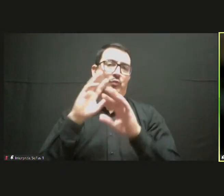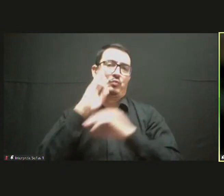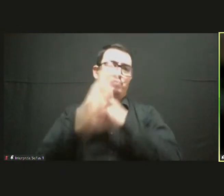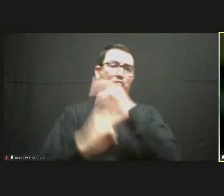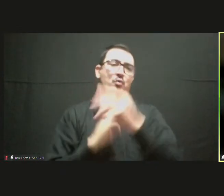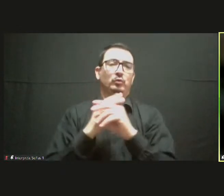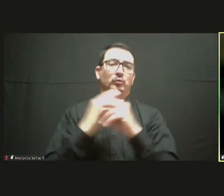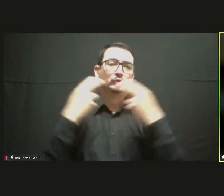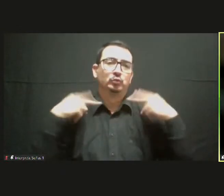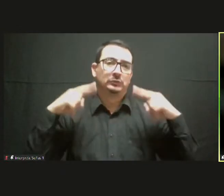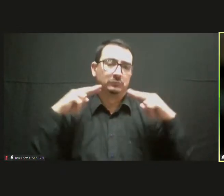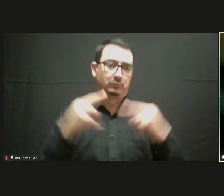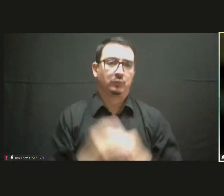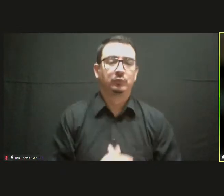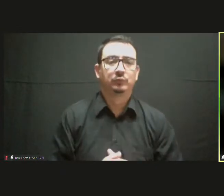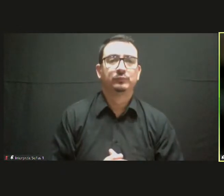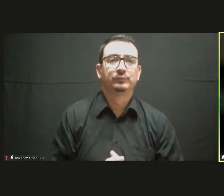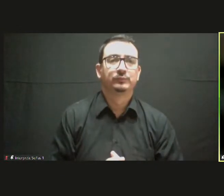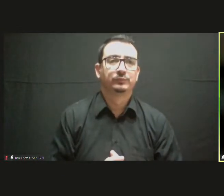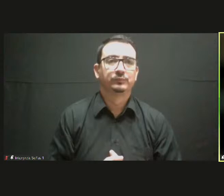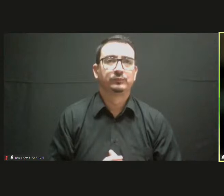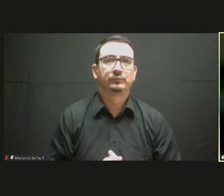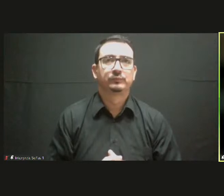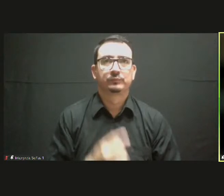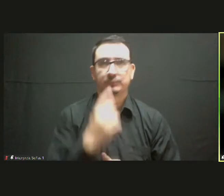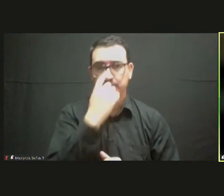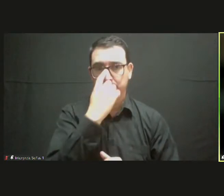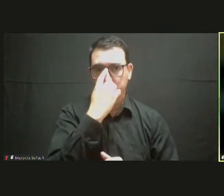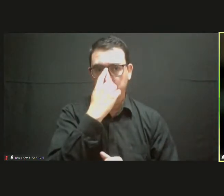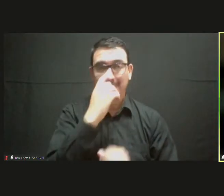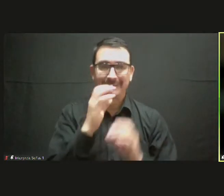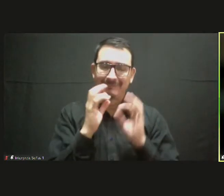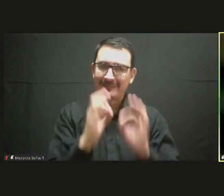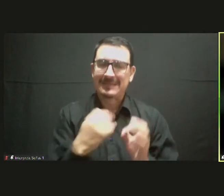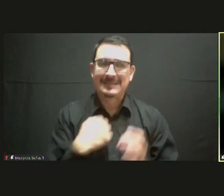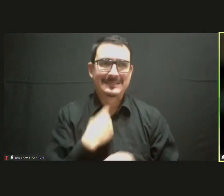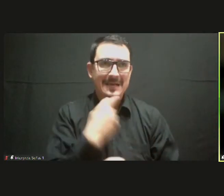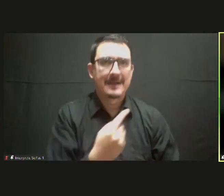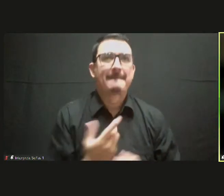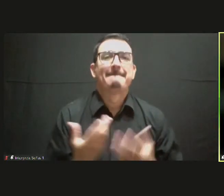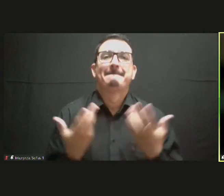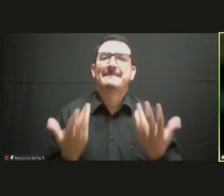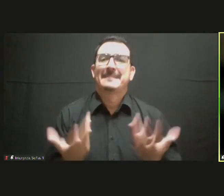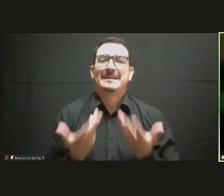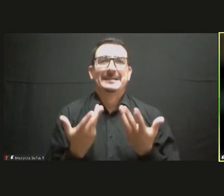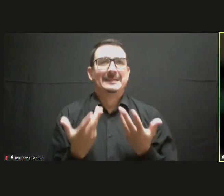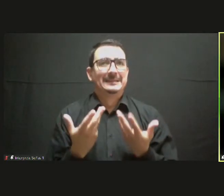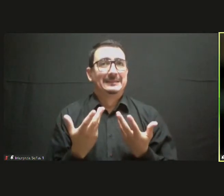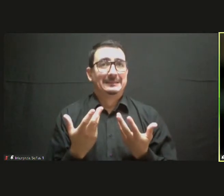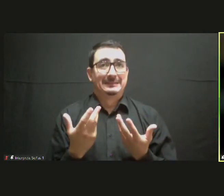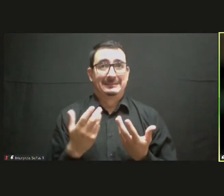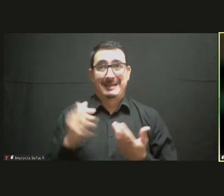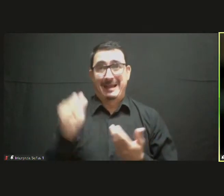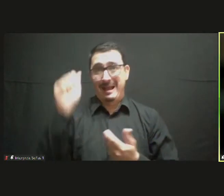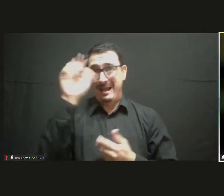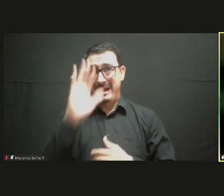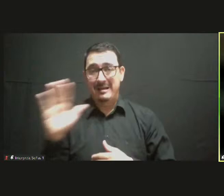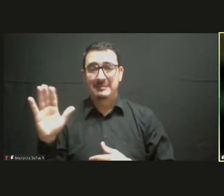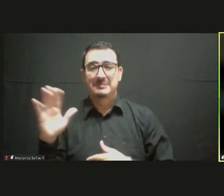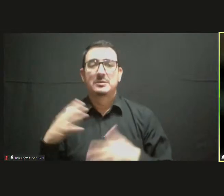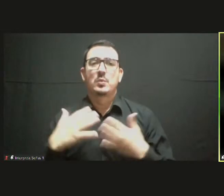more so than in the Asia Pacific region. If anything, the COVID pandemic